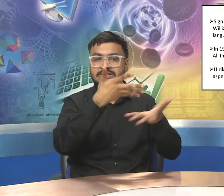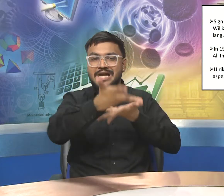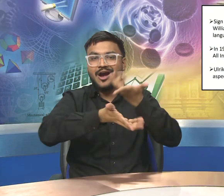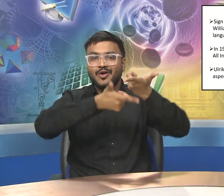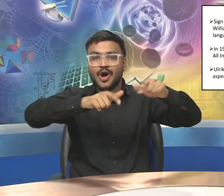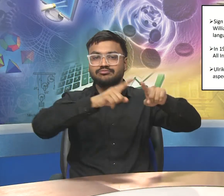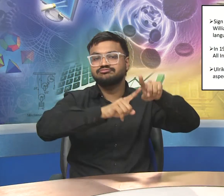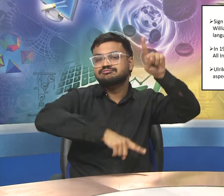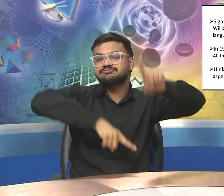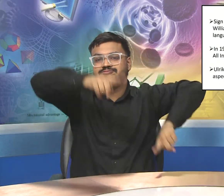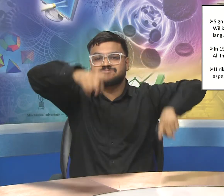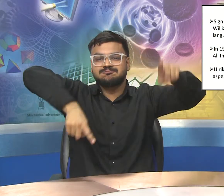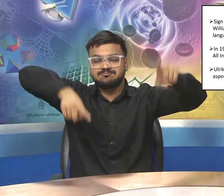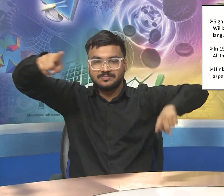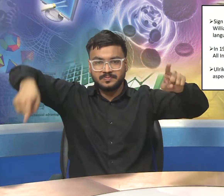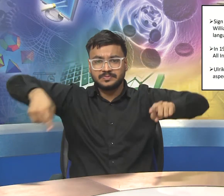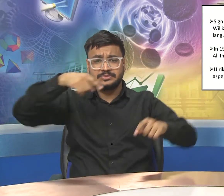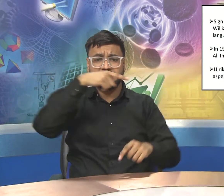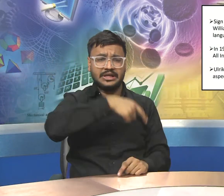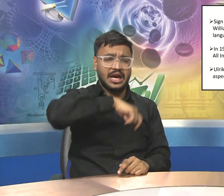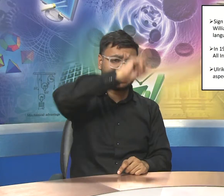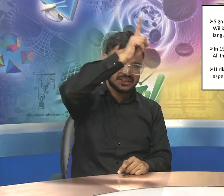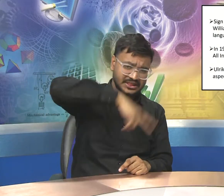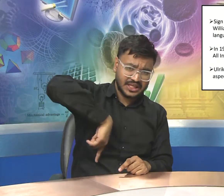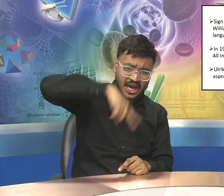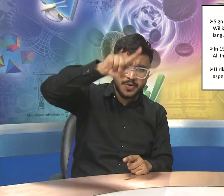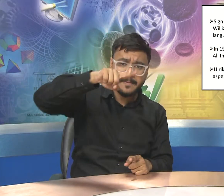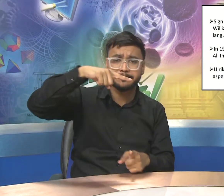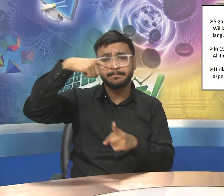language varieties of India and Pakistan.